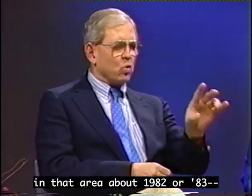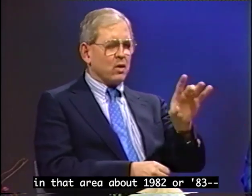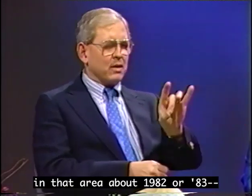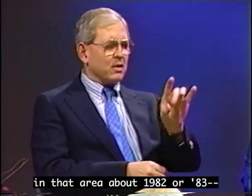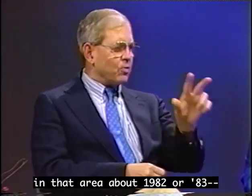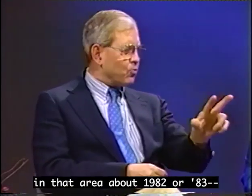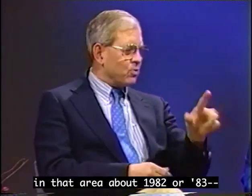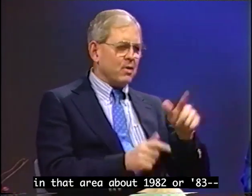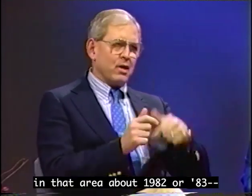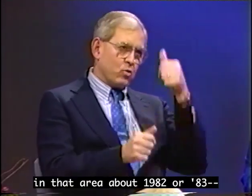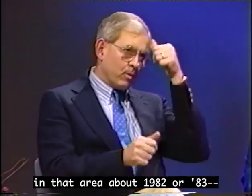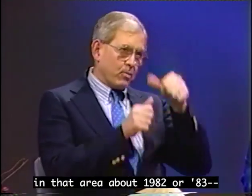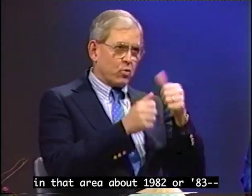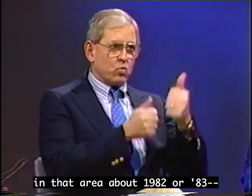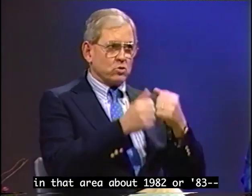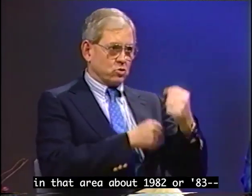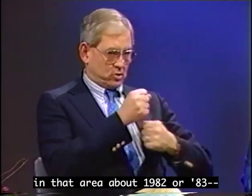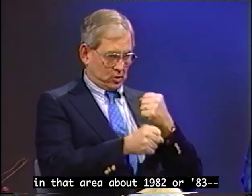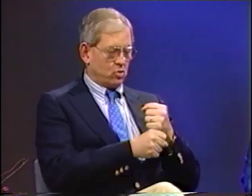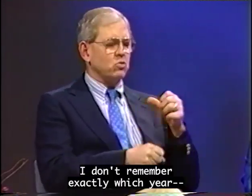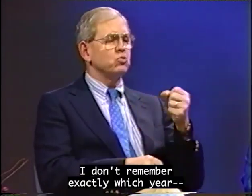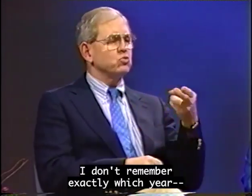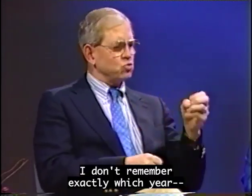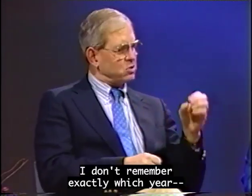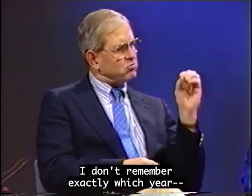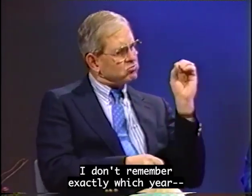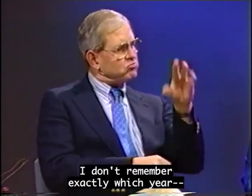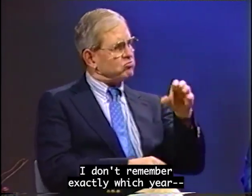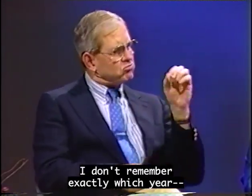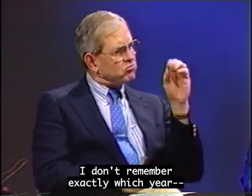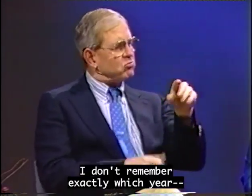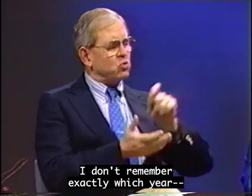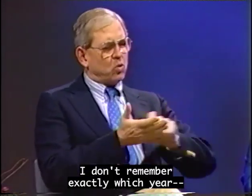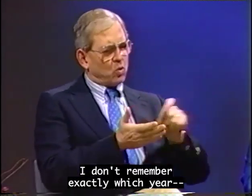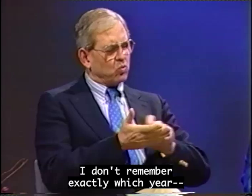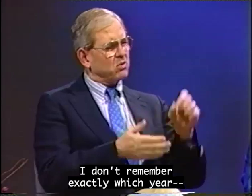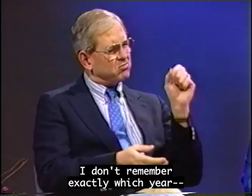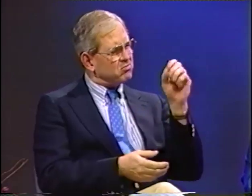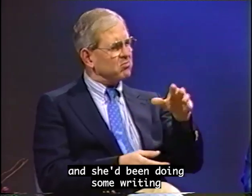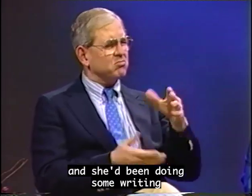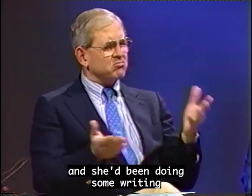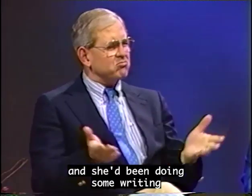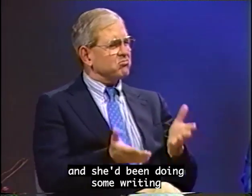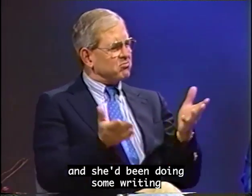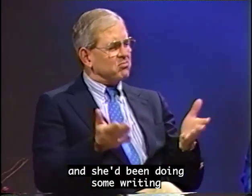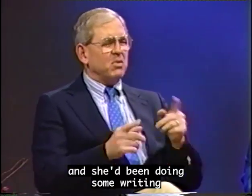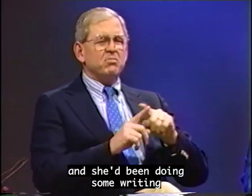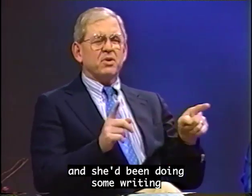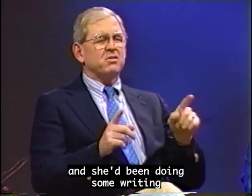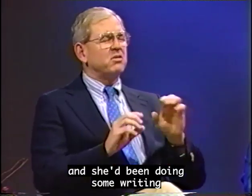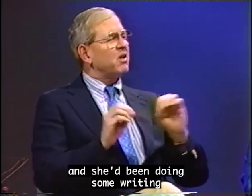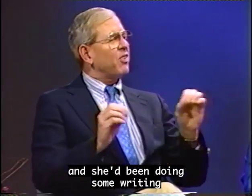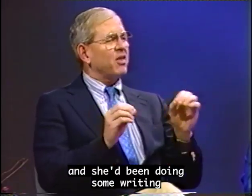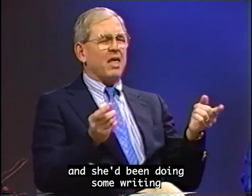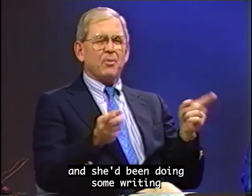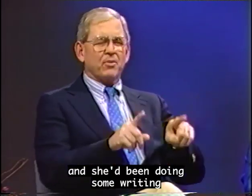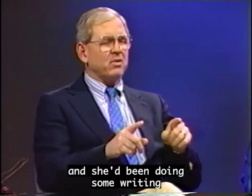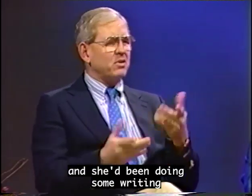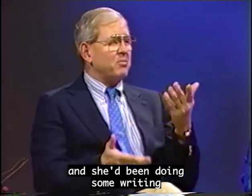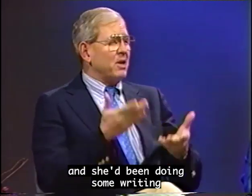area about 1982 or 83. I don't remember exactly which year. And she'd been doing